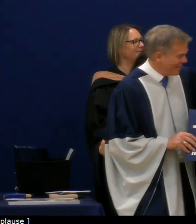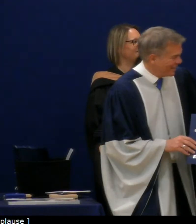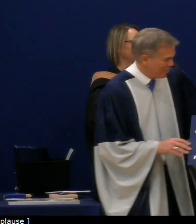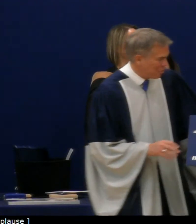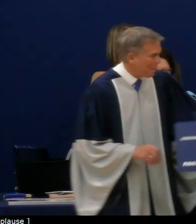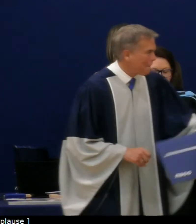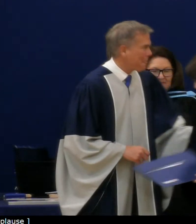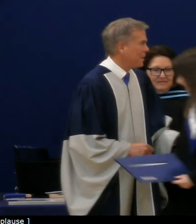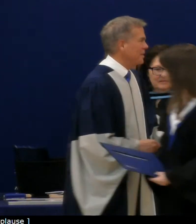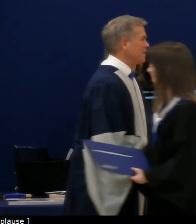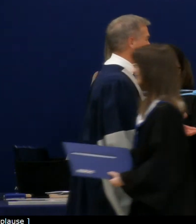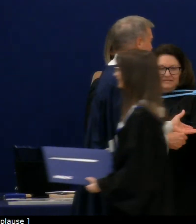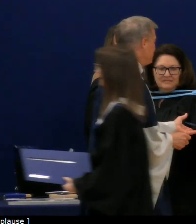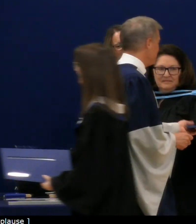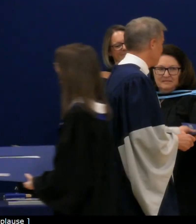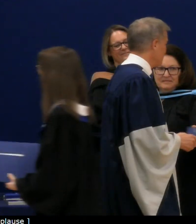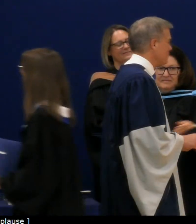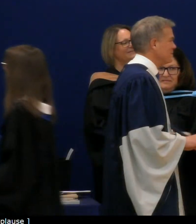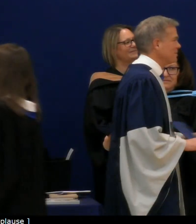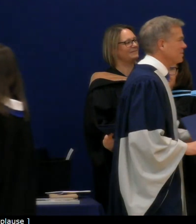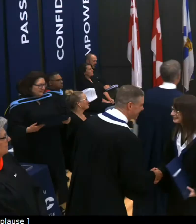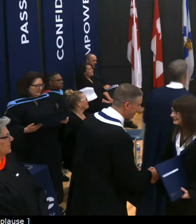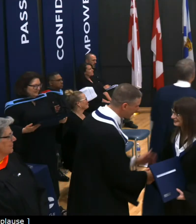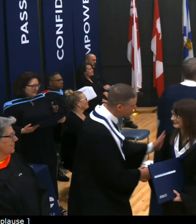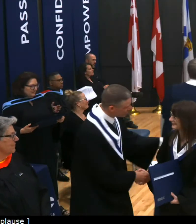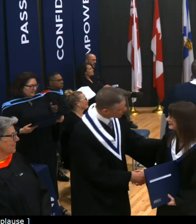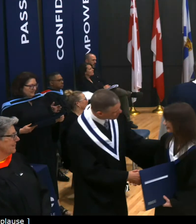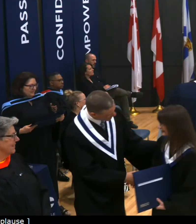Amber Emino.